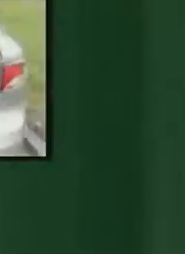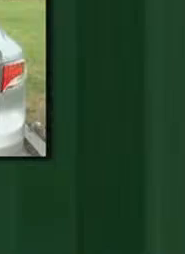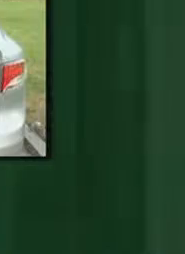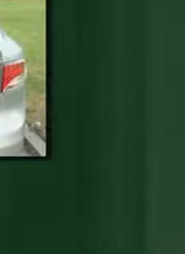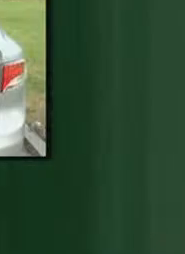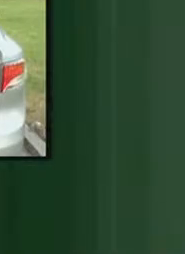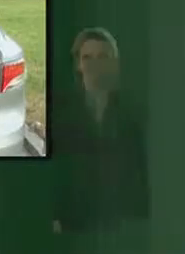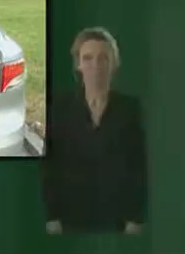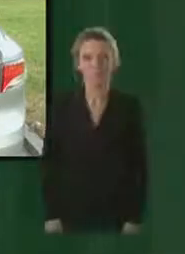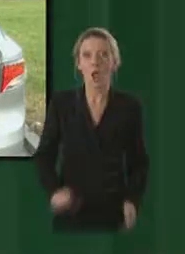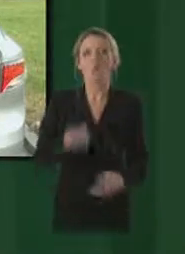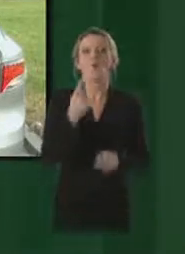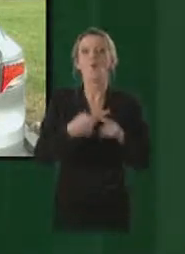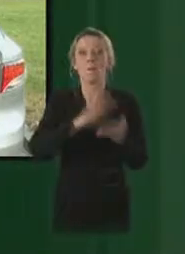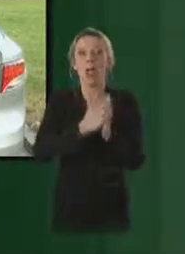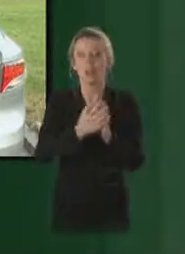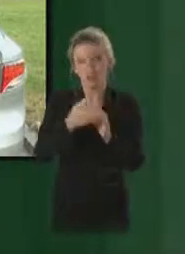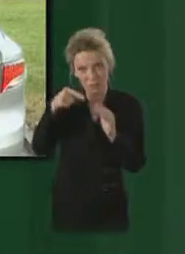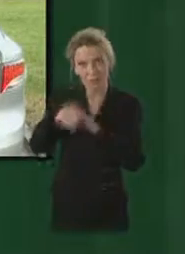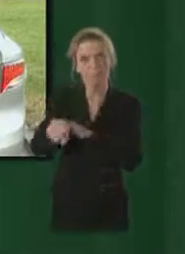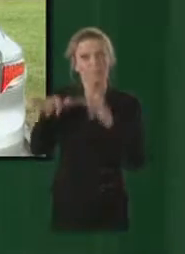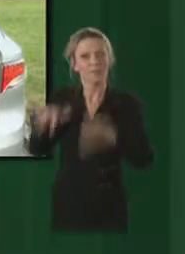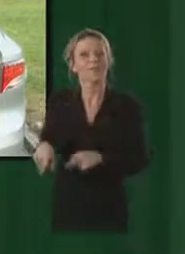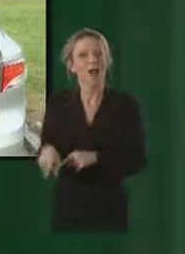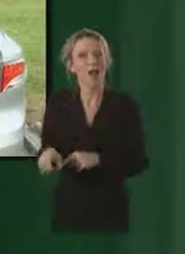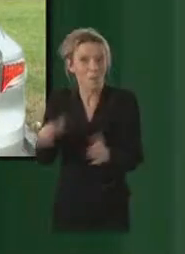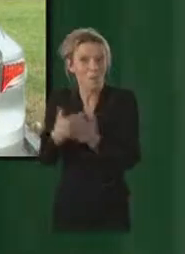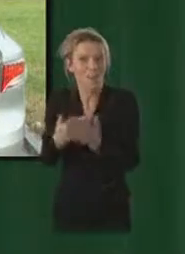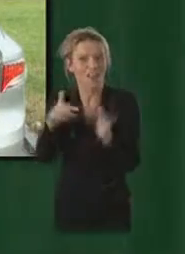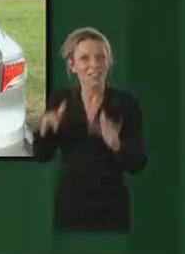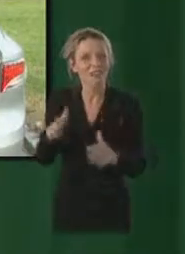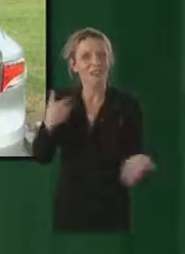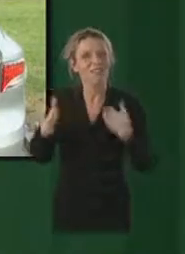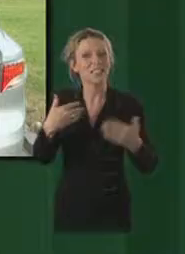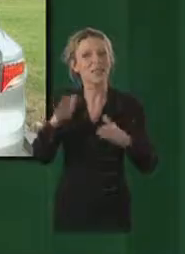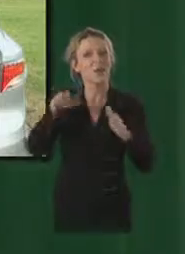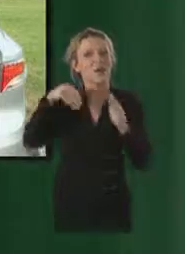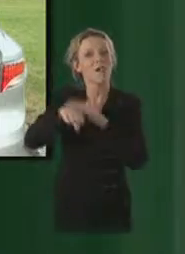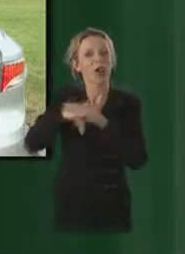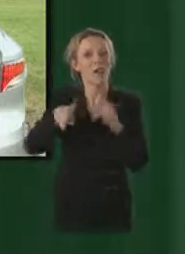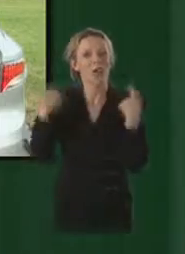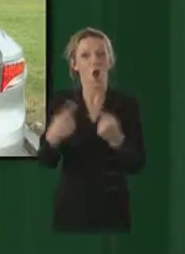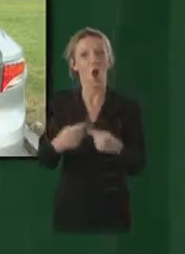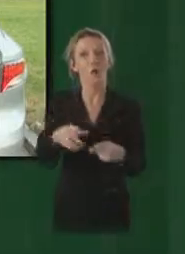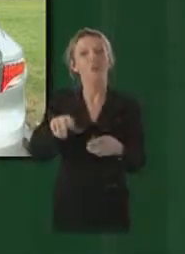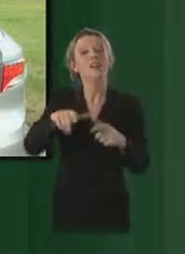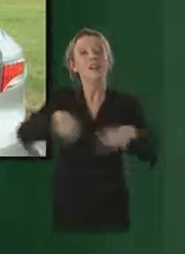Premium as well as practical, that's what the Avensis proves to be inside too with its flexible loading bay. Storage